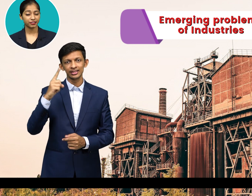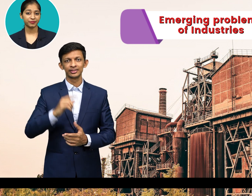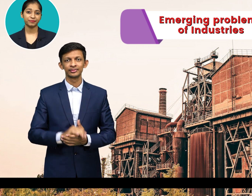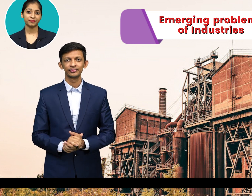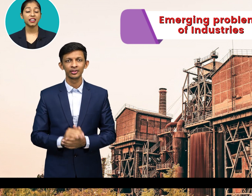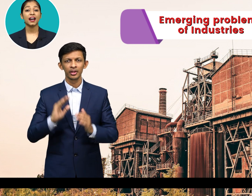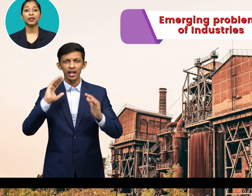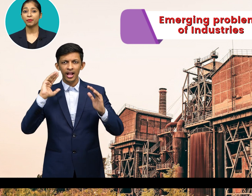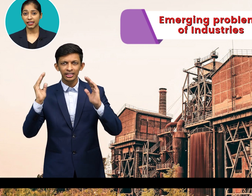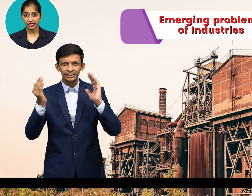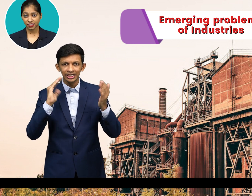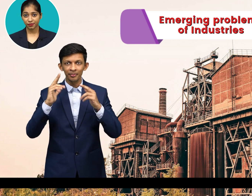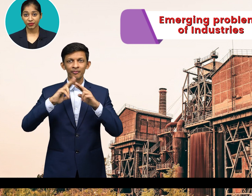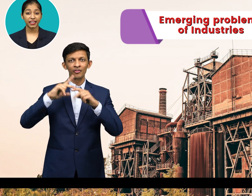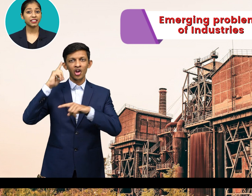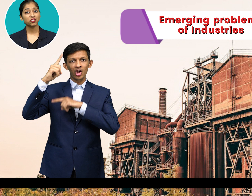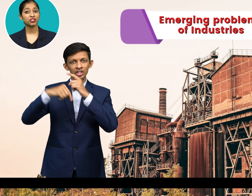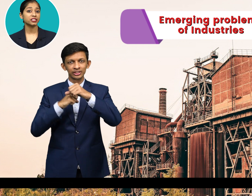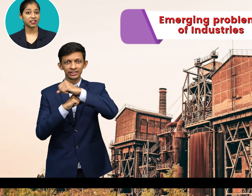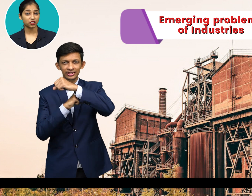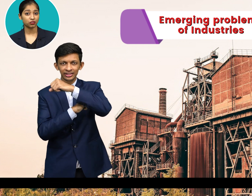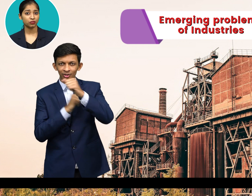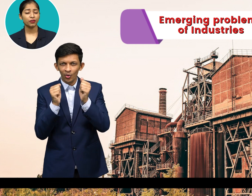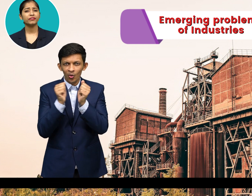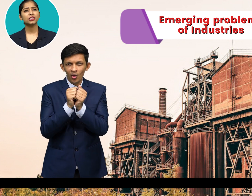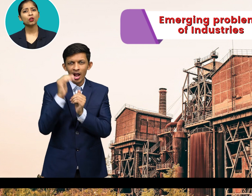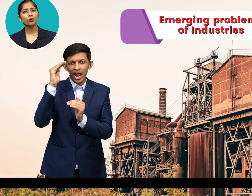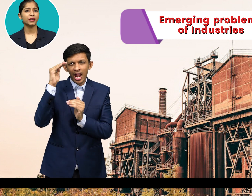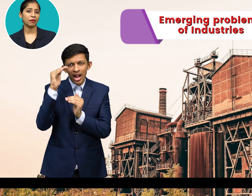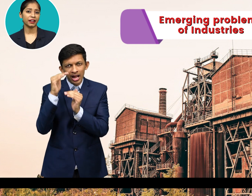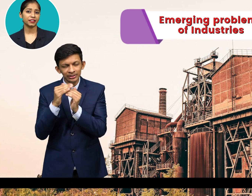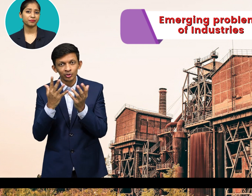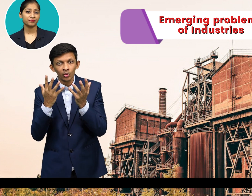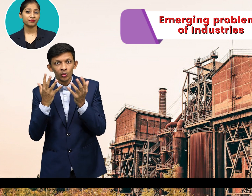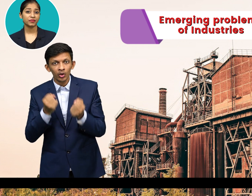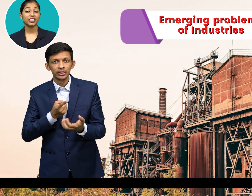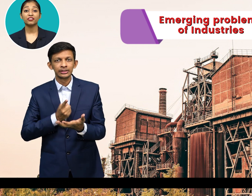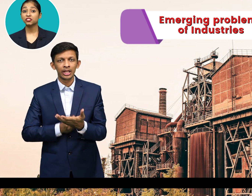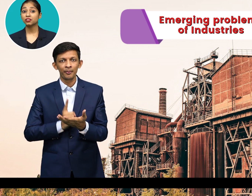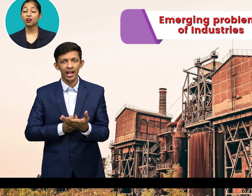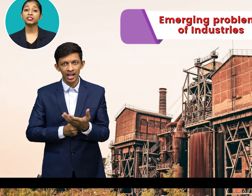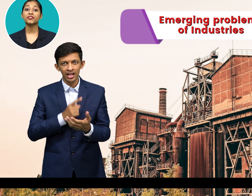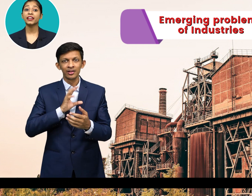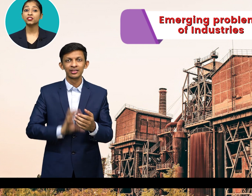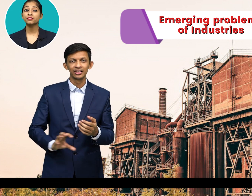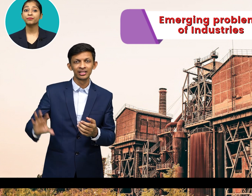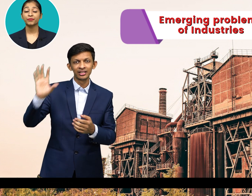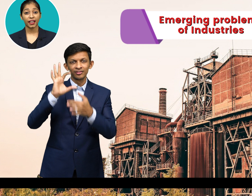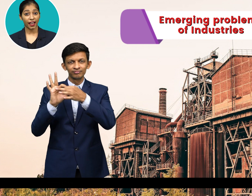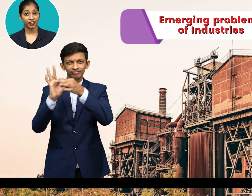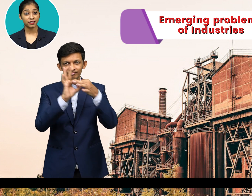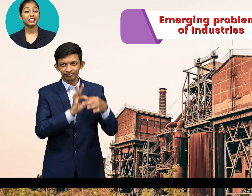are unbalanced industrial structure with low demand, regional